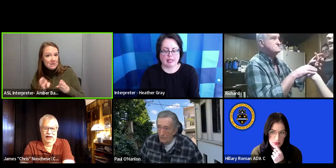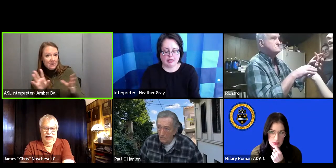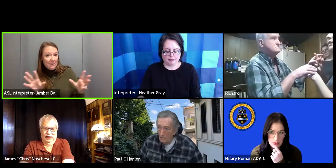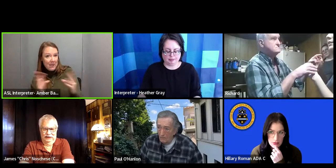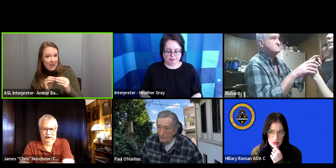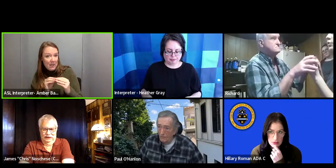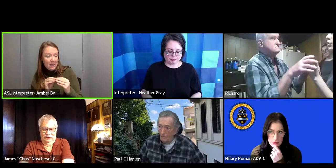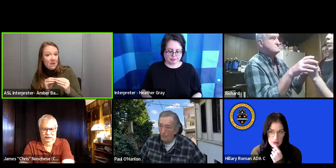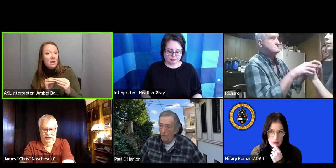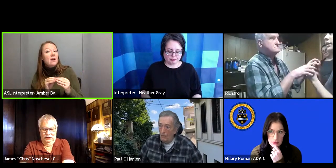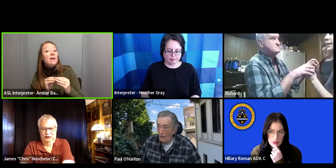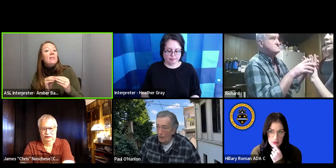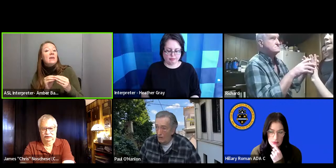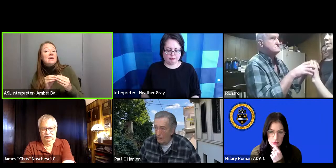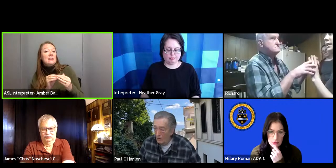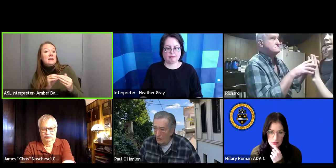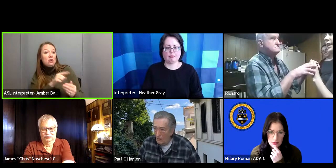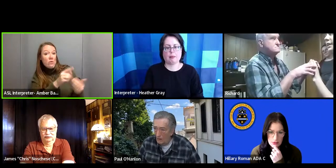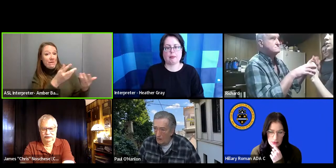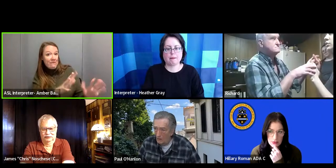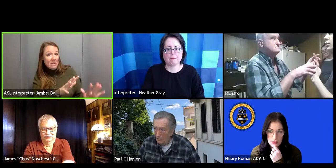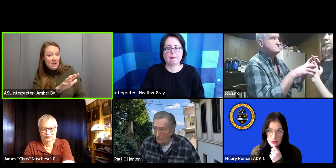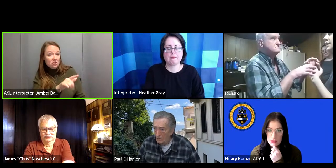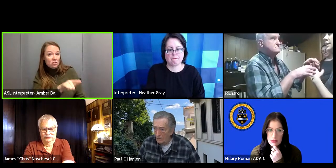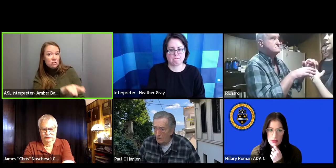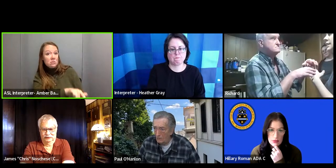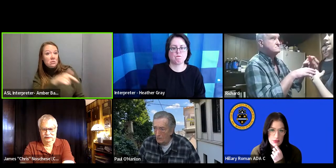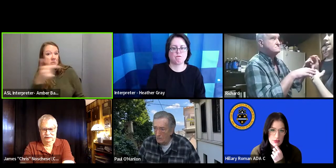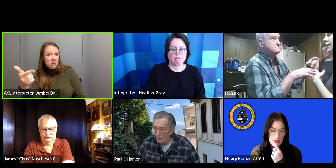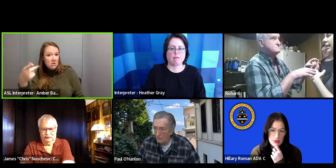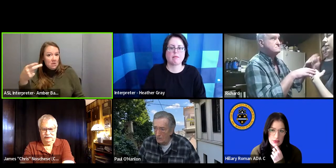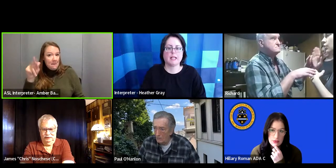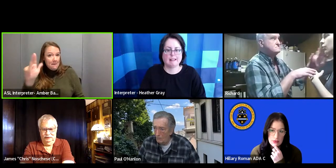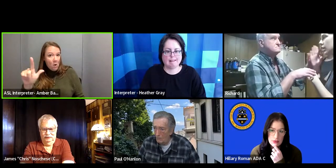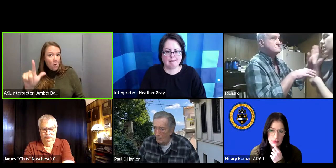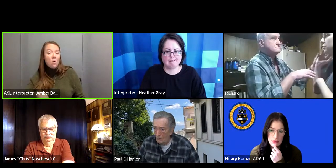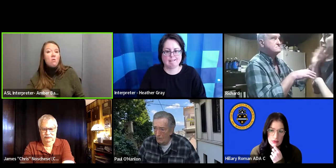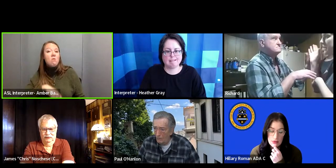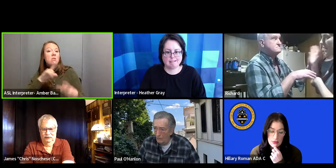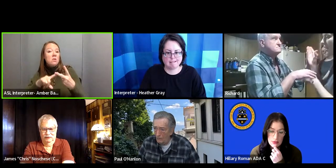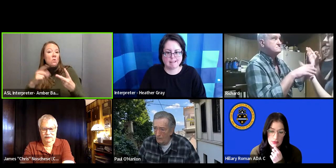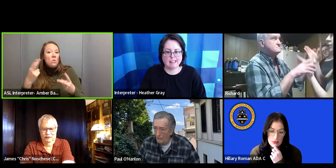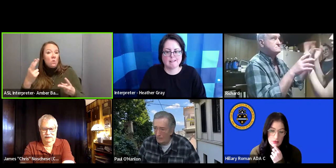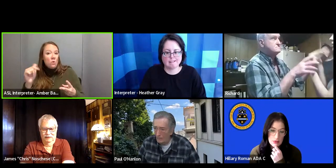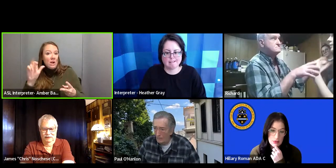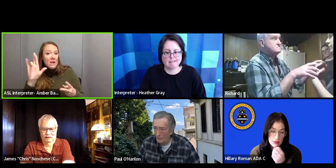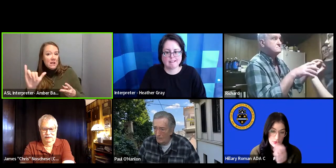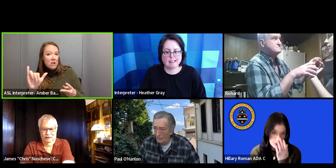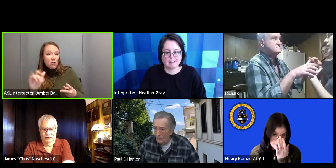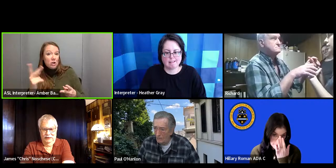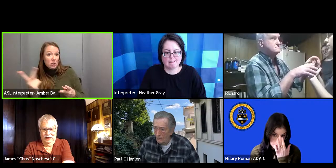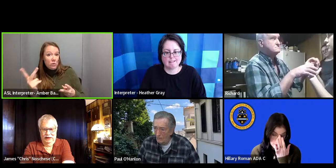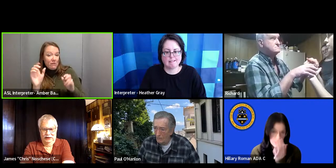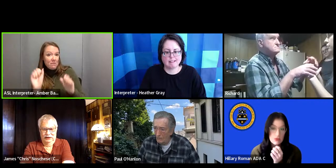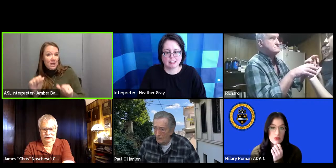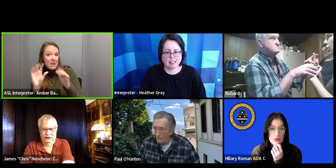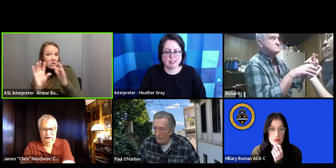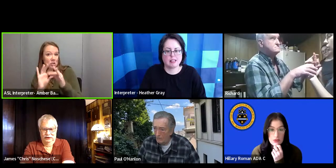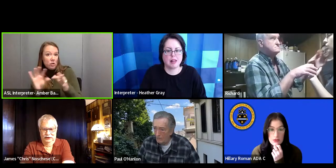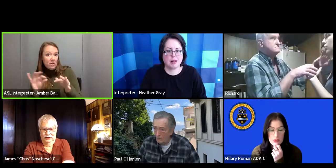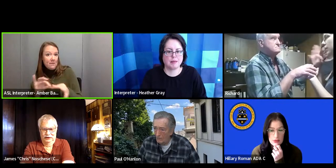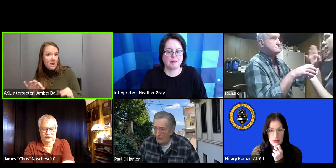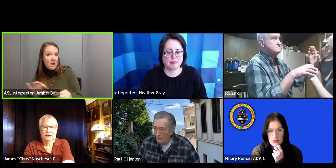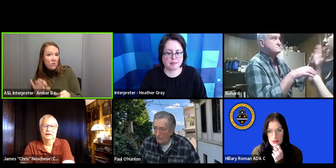then give Paul and Hillary a chance to speak on it